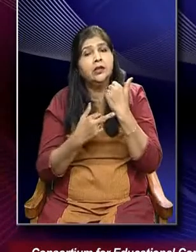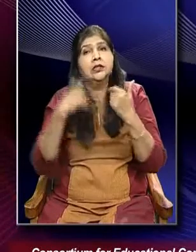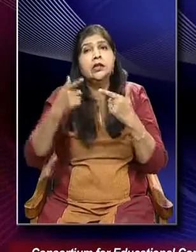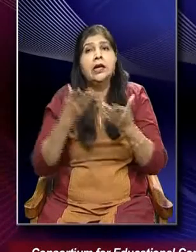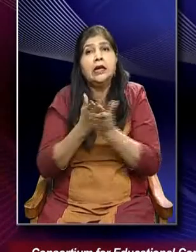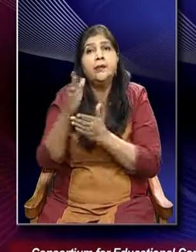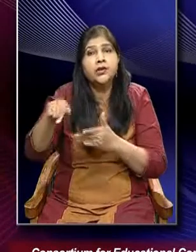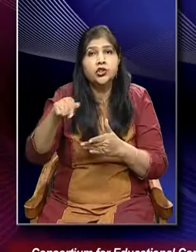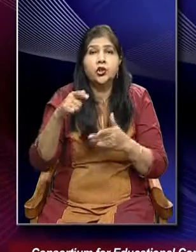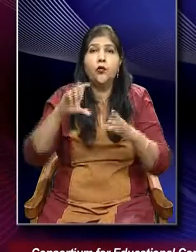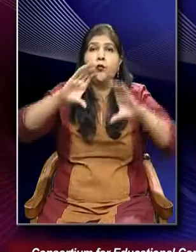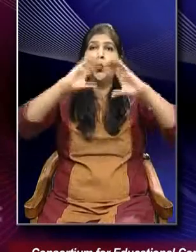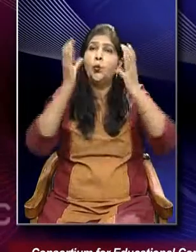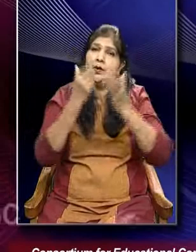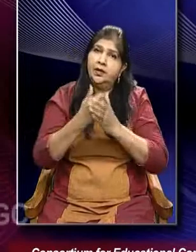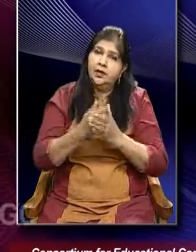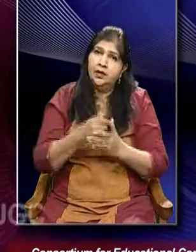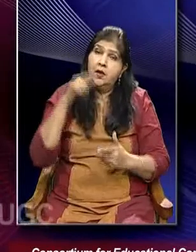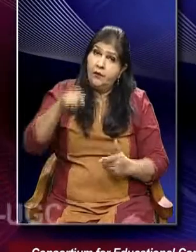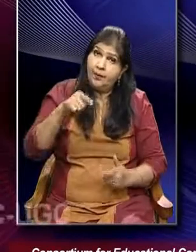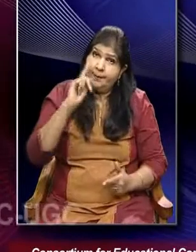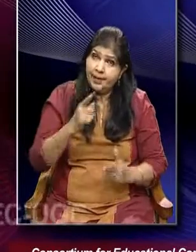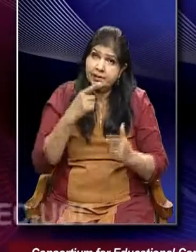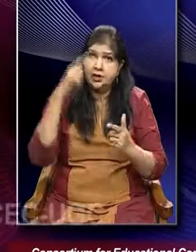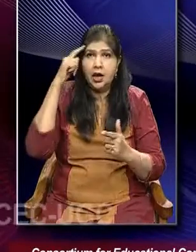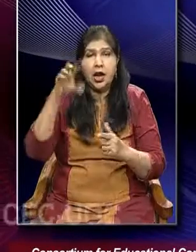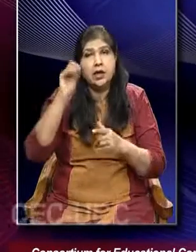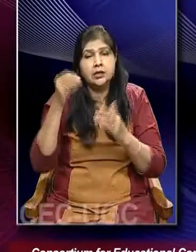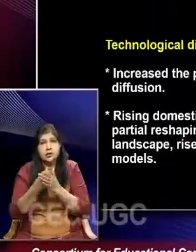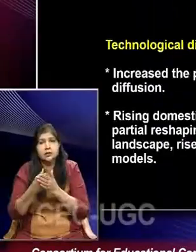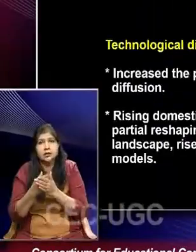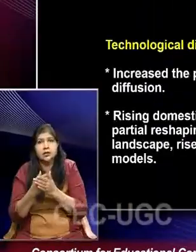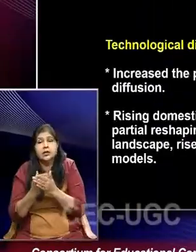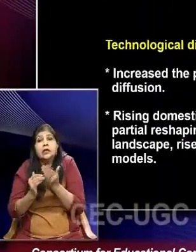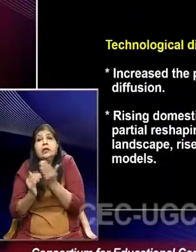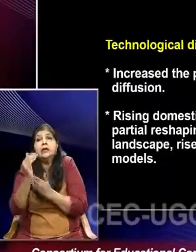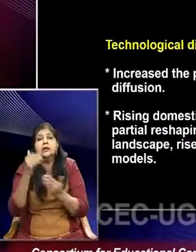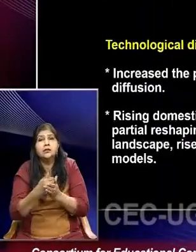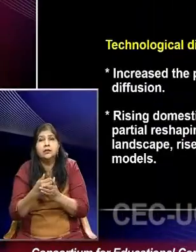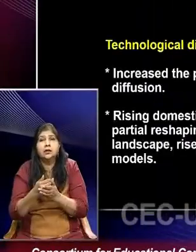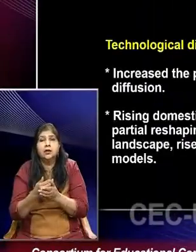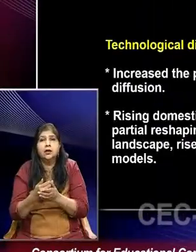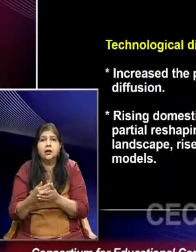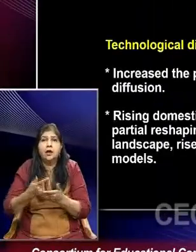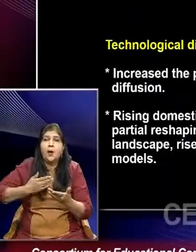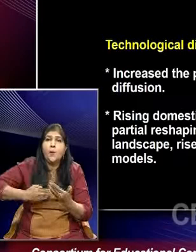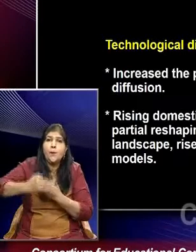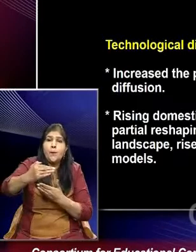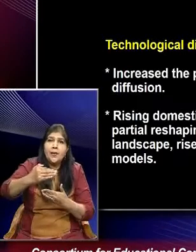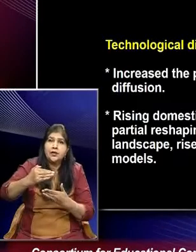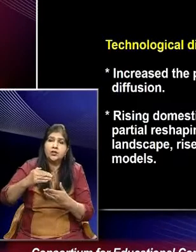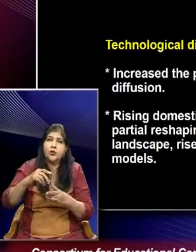dimension of globalization, one must understand increased pace of